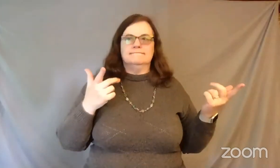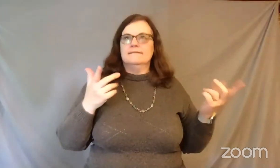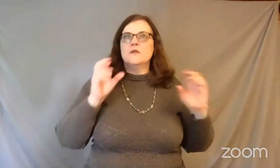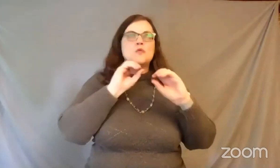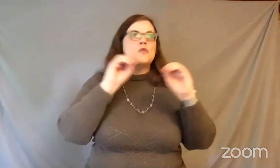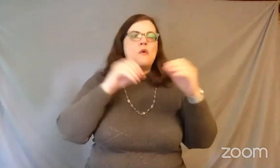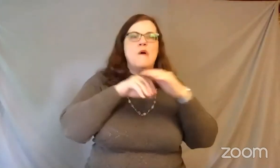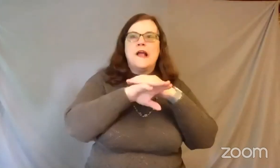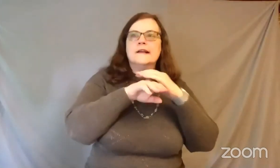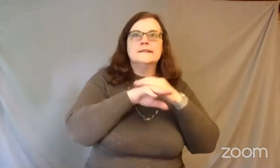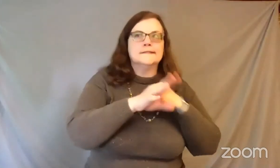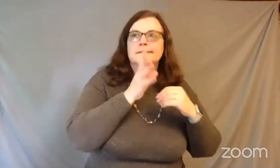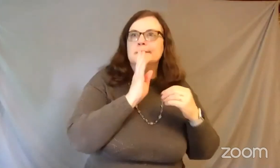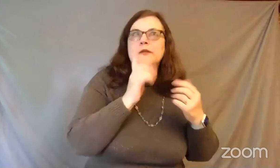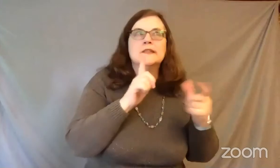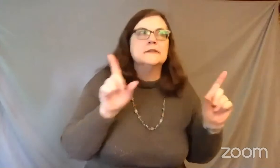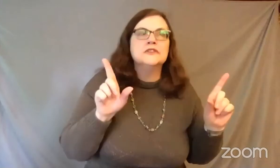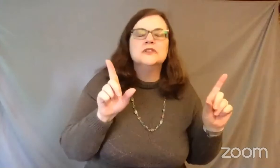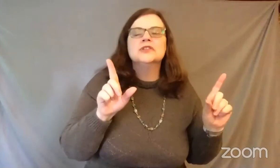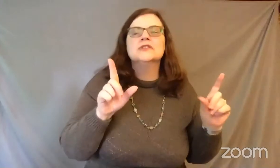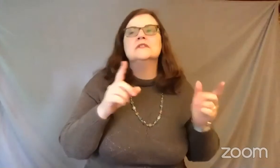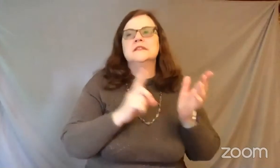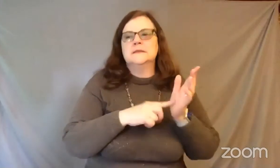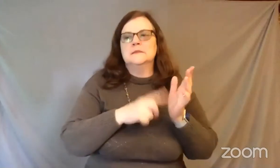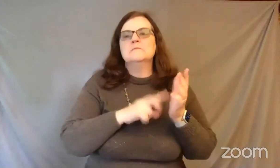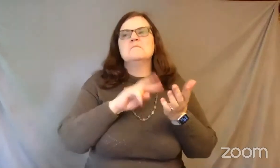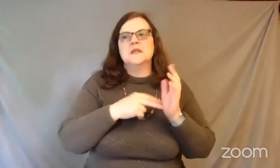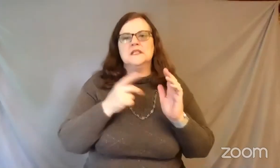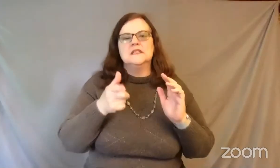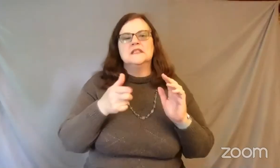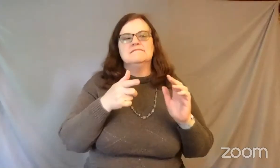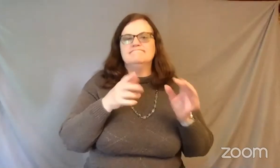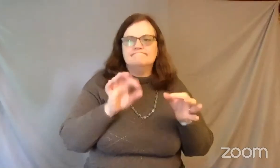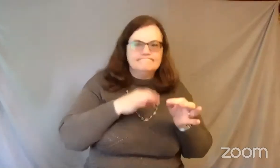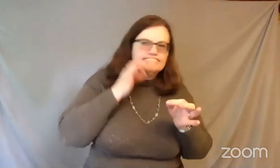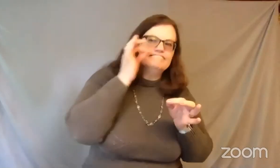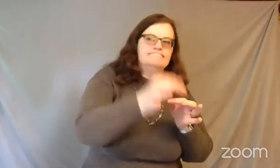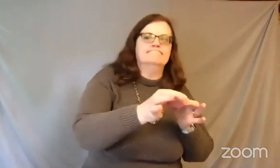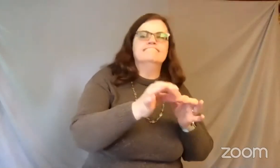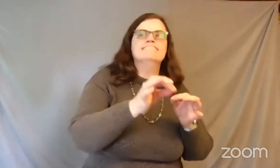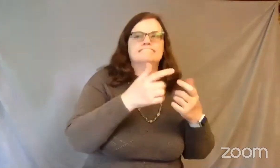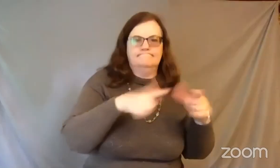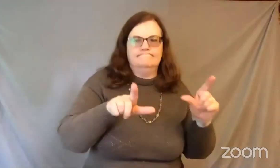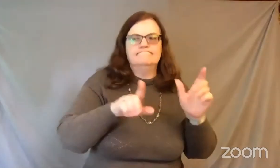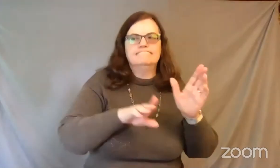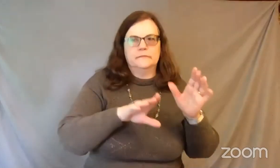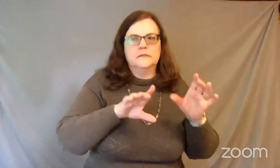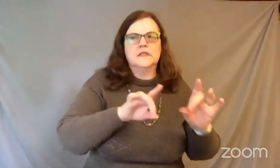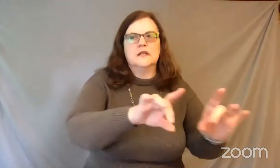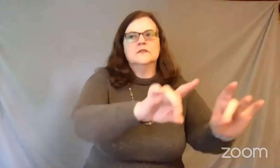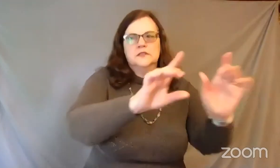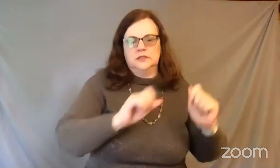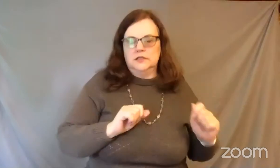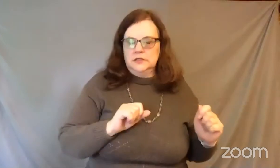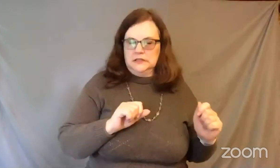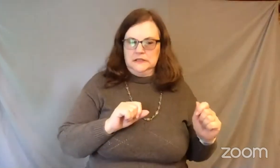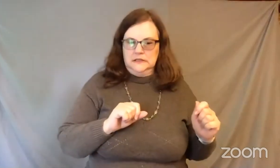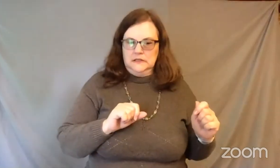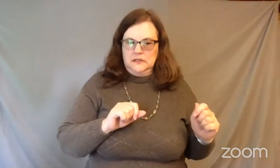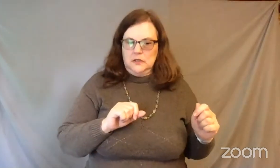Often deaf children are born and have no access to a natural language, a visual language. And because of that, there's